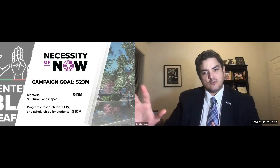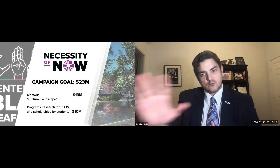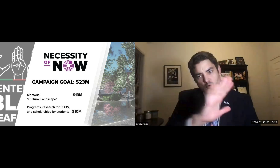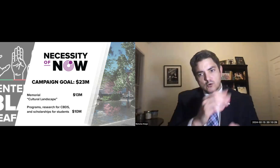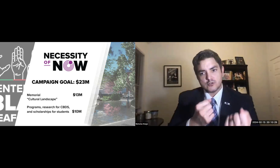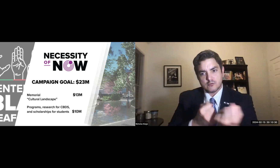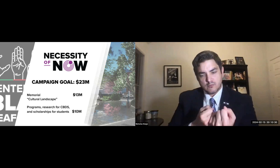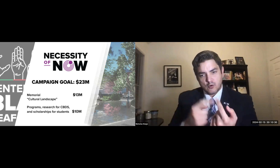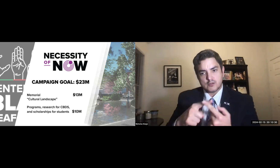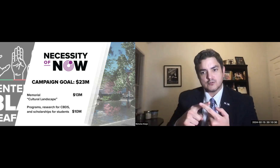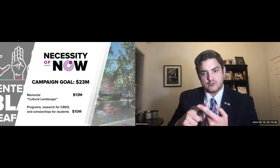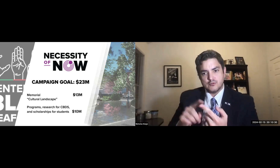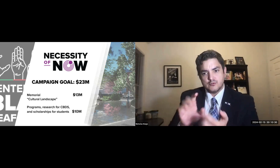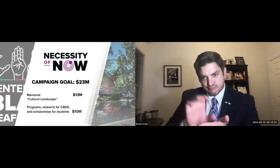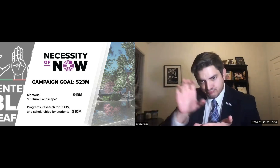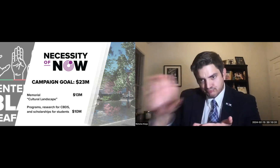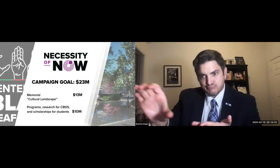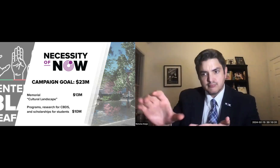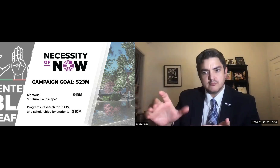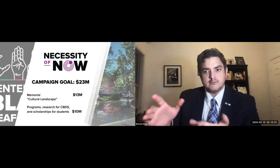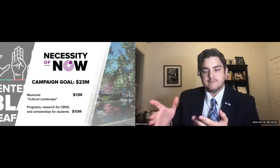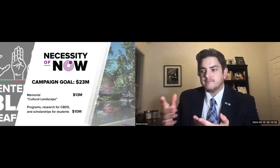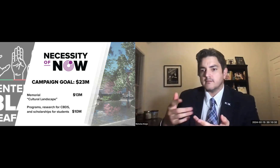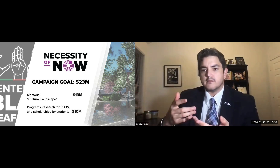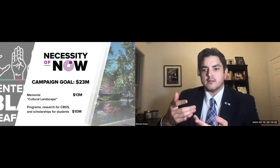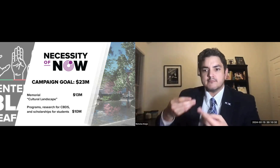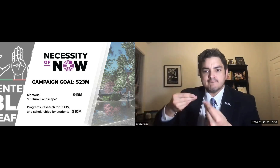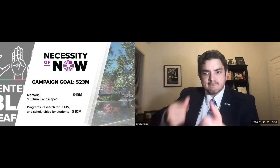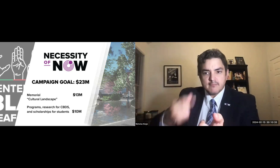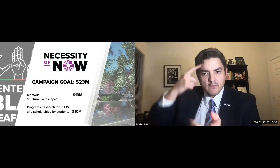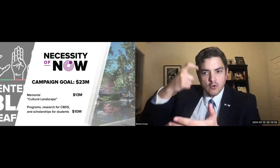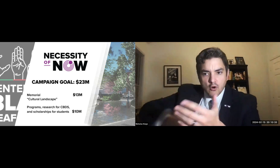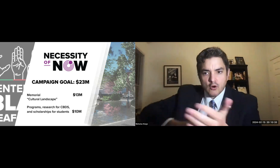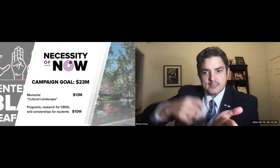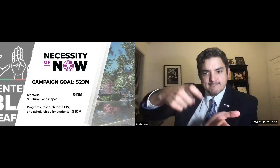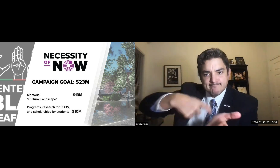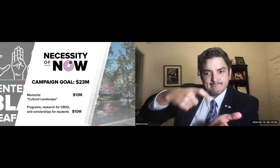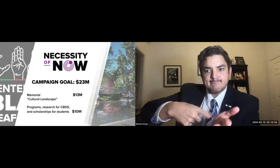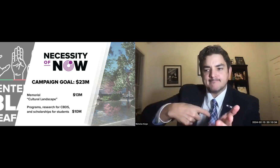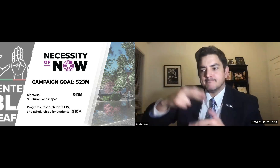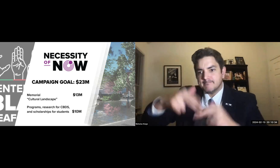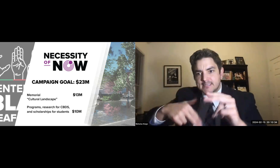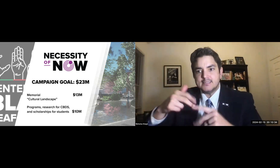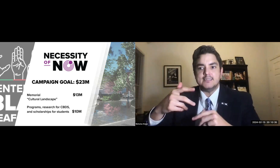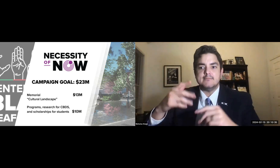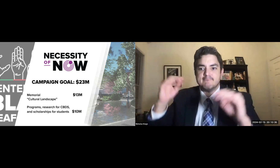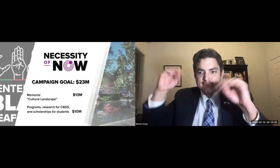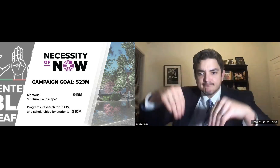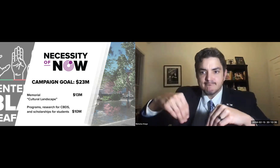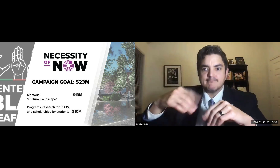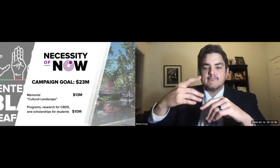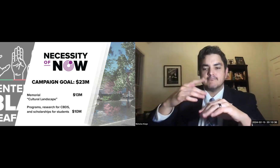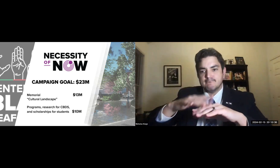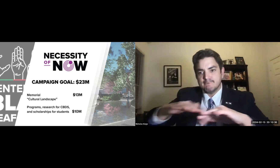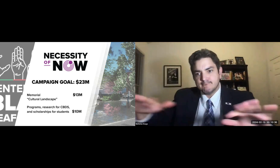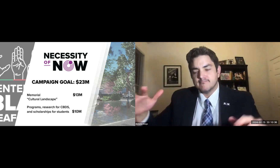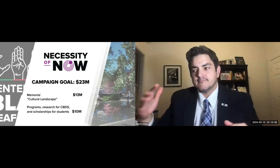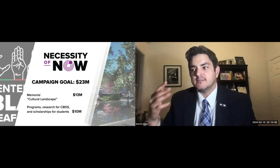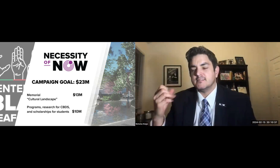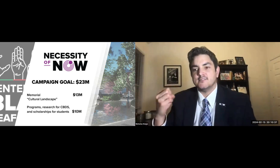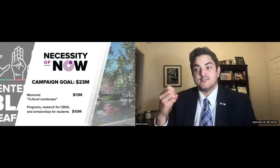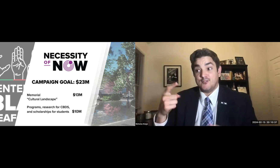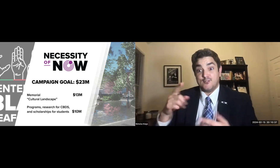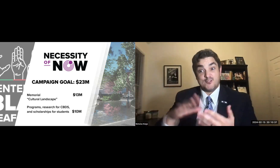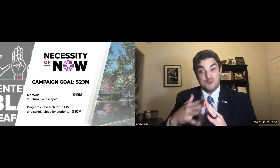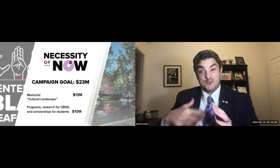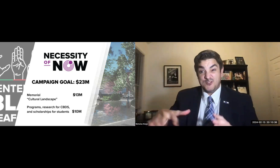fruition. We want to make sure that we have your support. Perhaps you can give more than you normally would. We want to